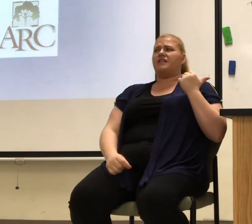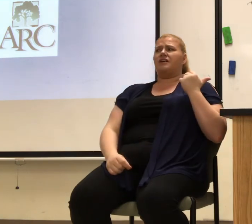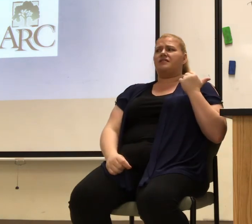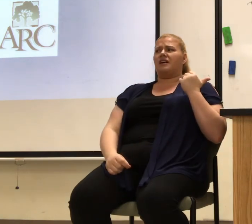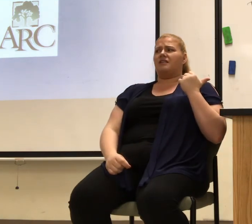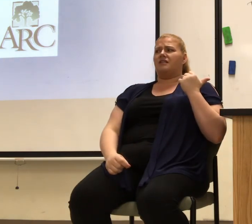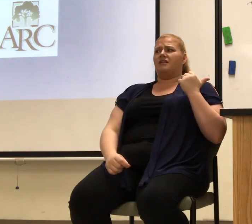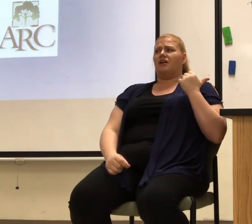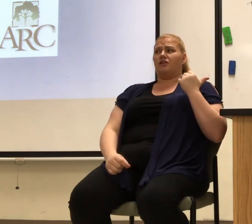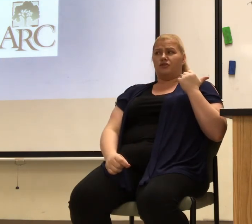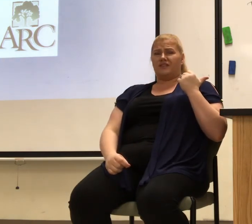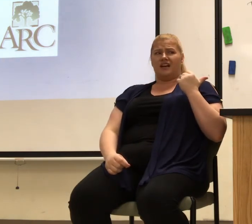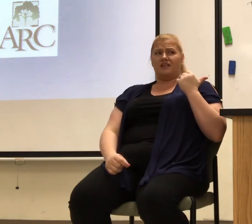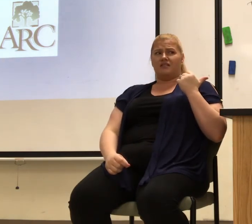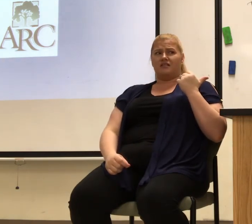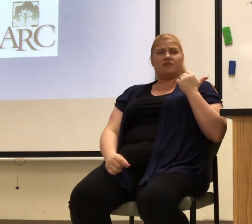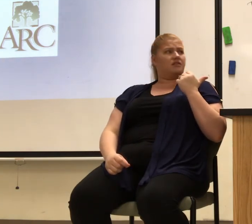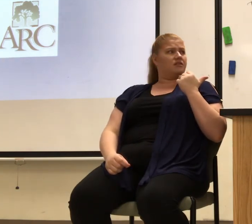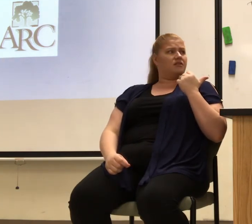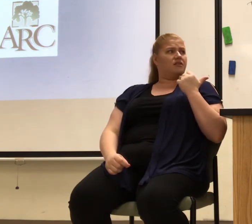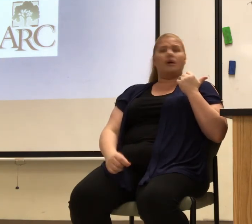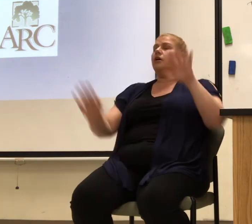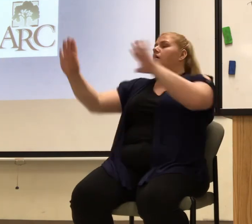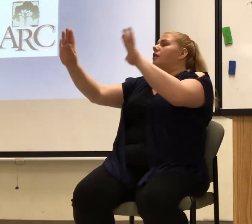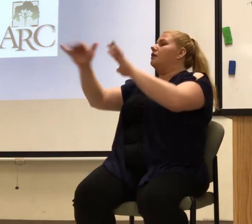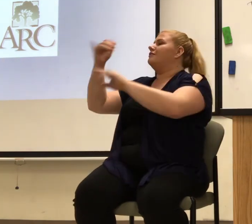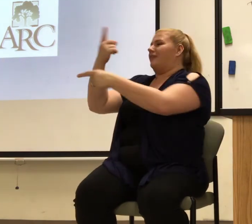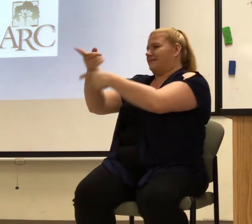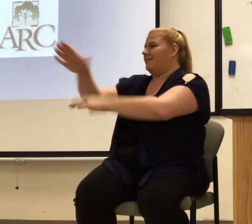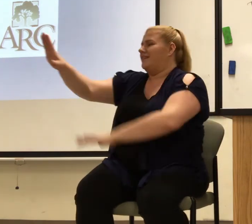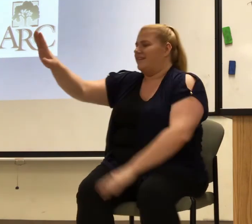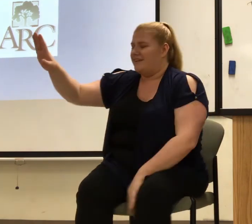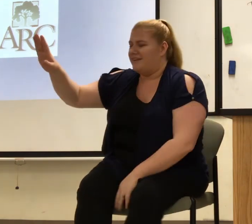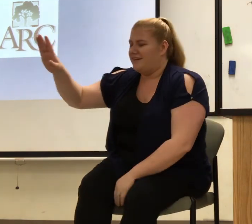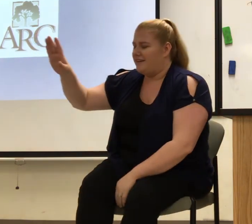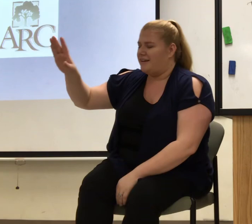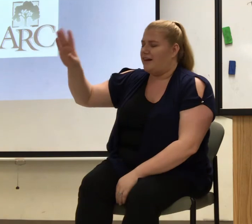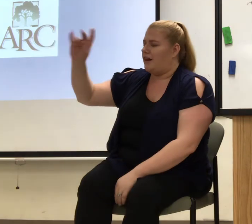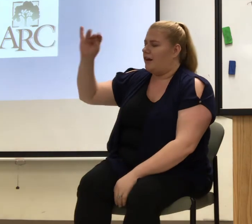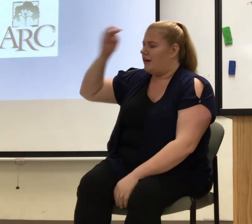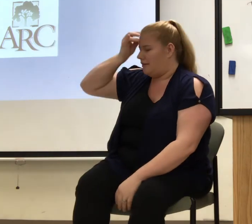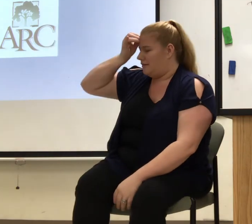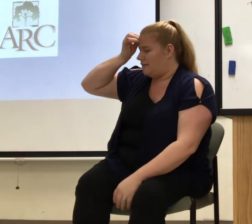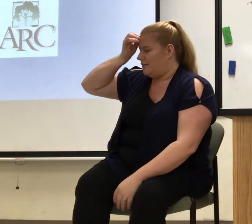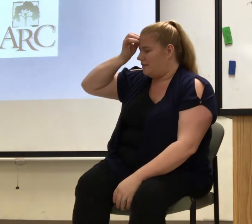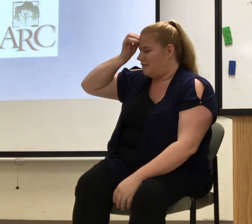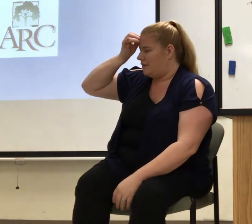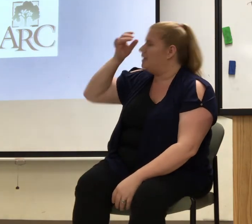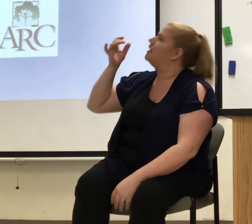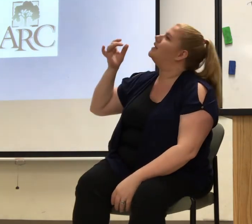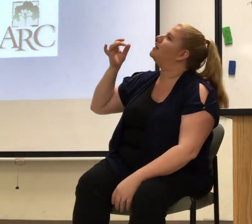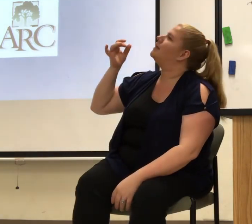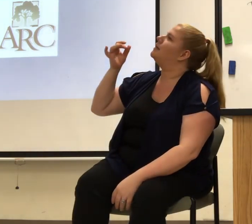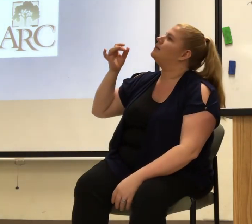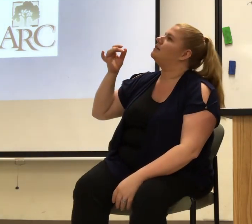It's hard to jump around. On Tuesday? I'm sorry. Okay, let me restate